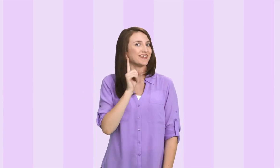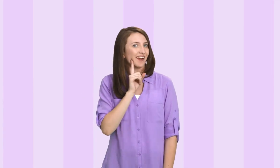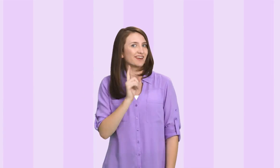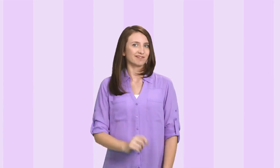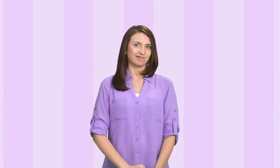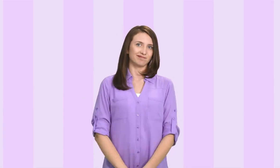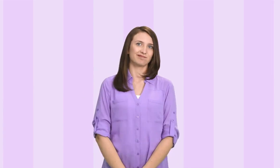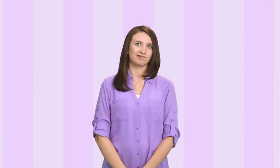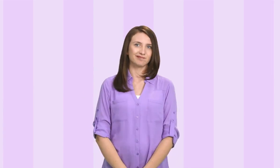deaf.